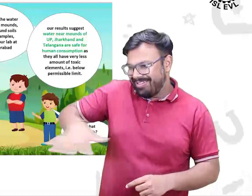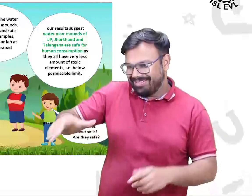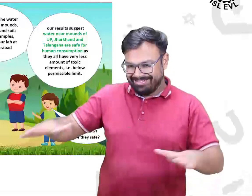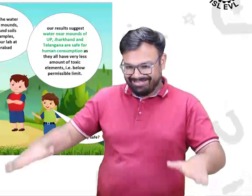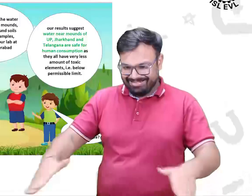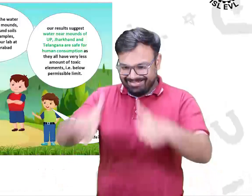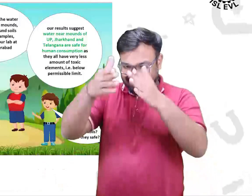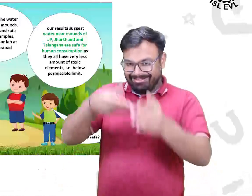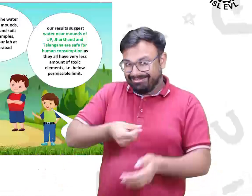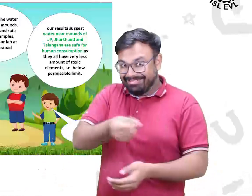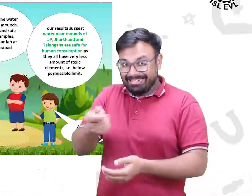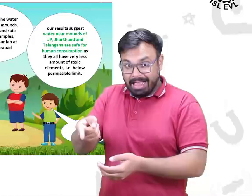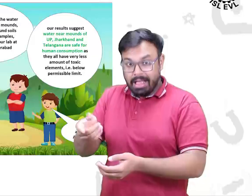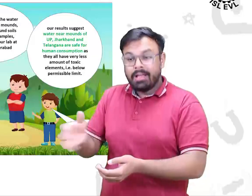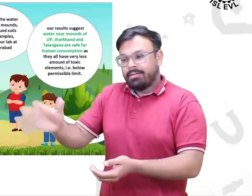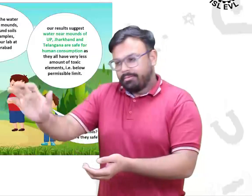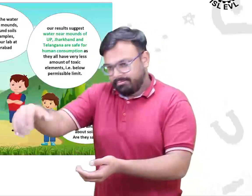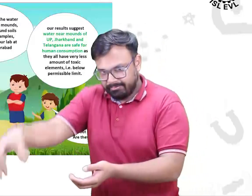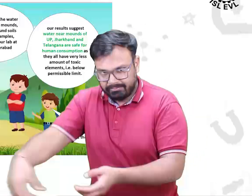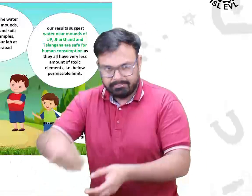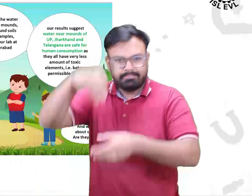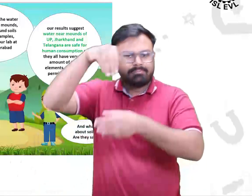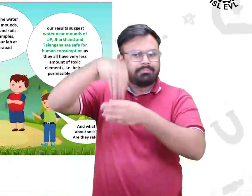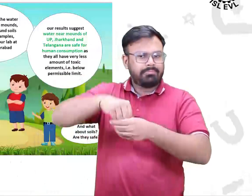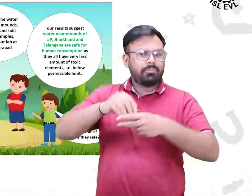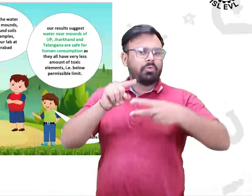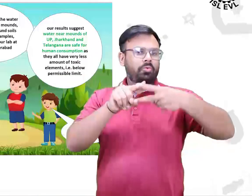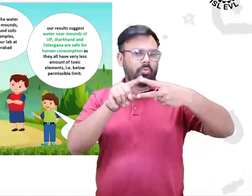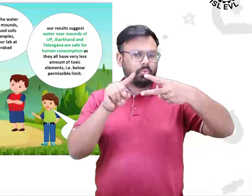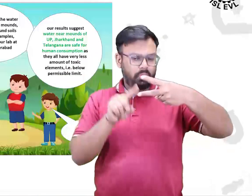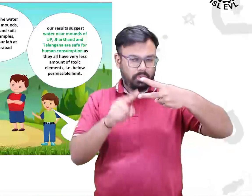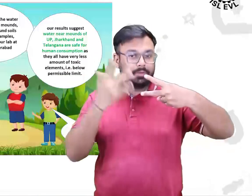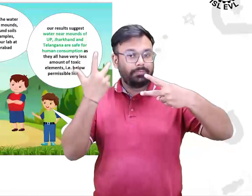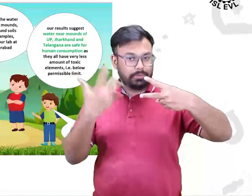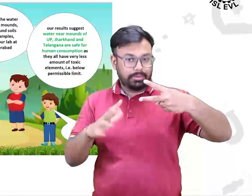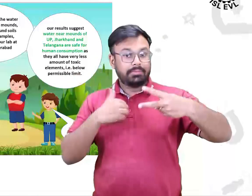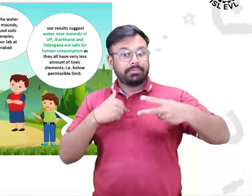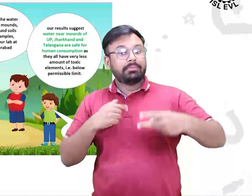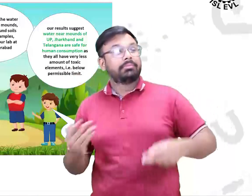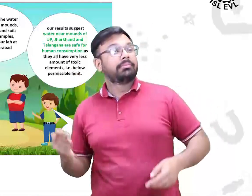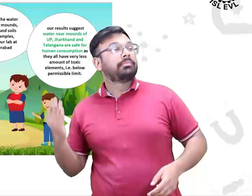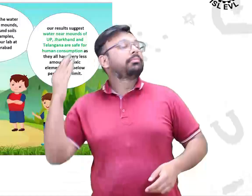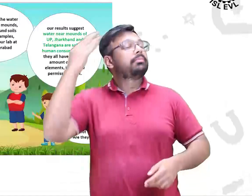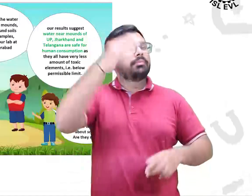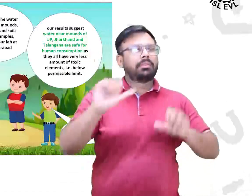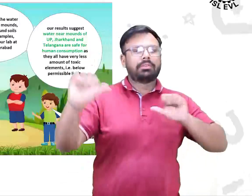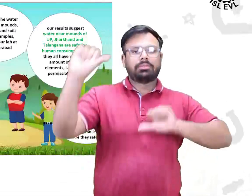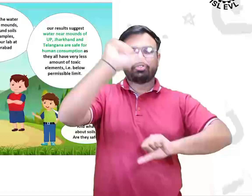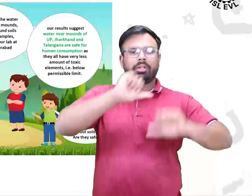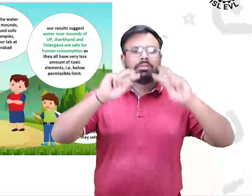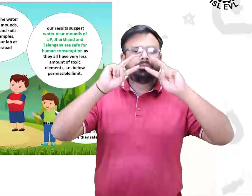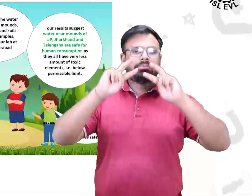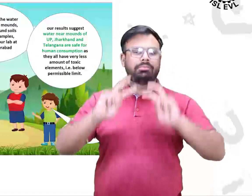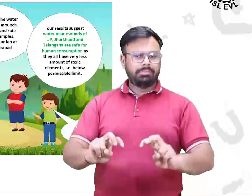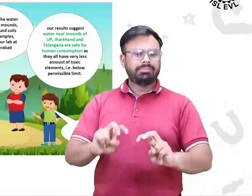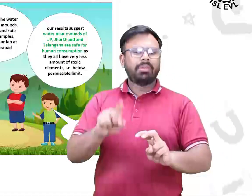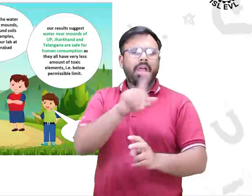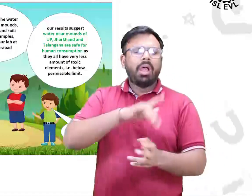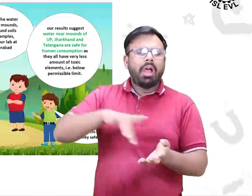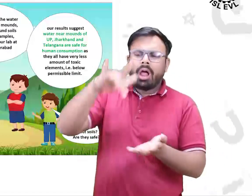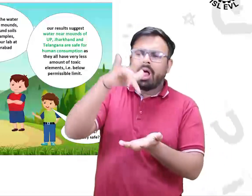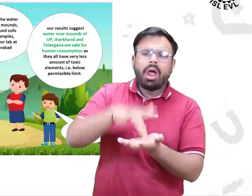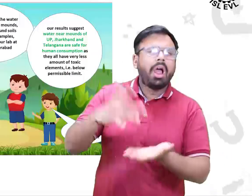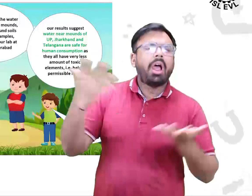soil, the surface soil samples and analyzed it in our